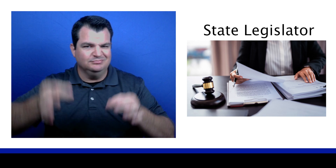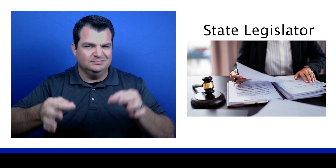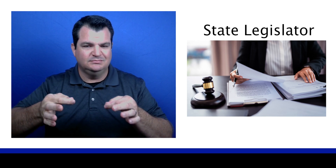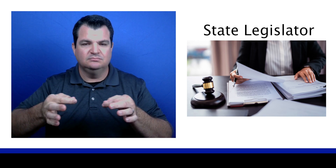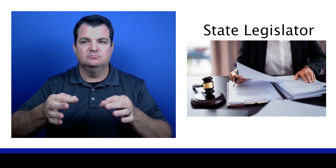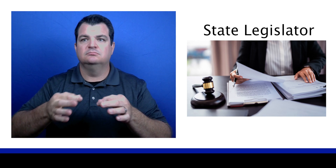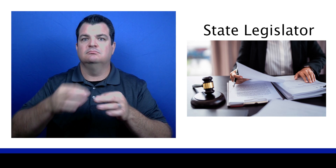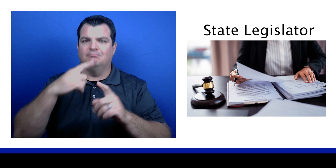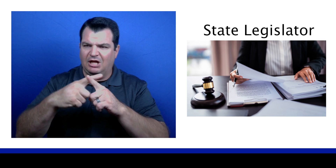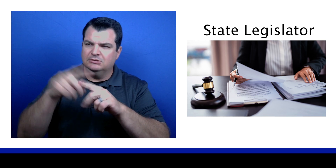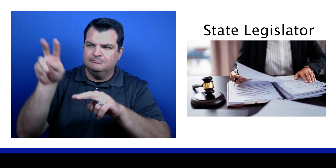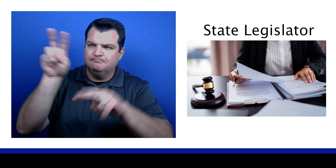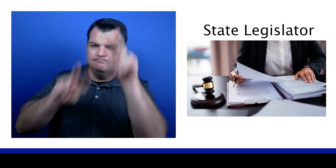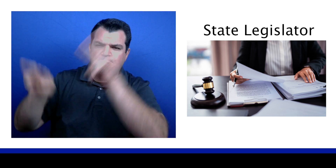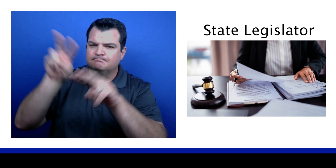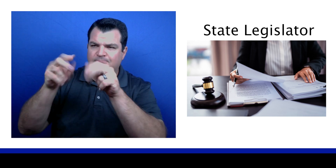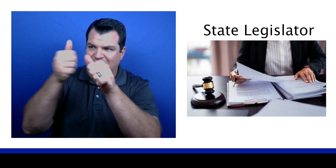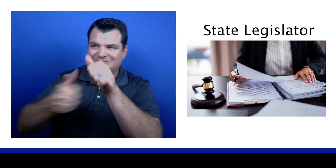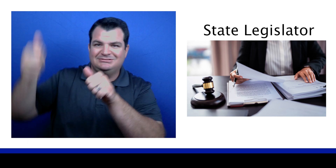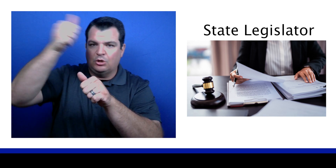branch.